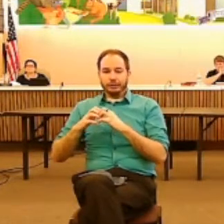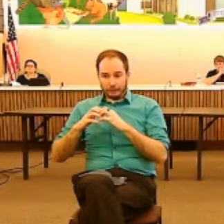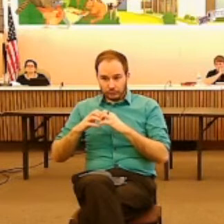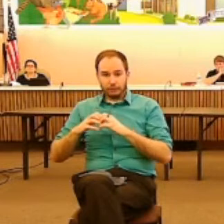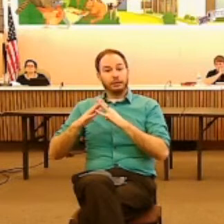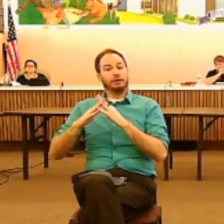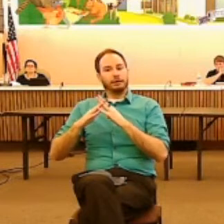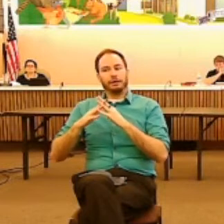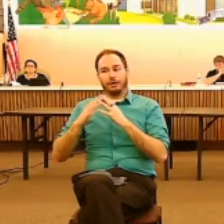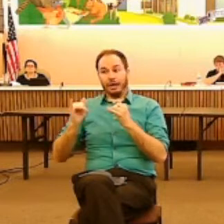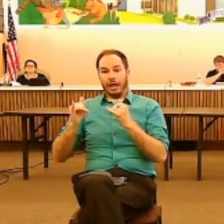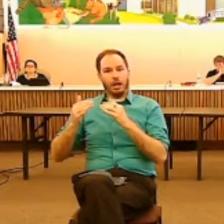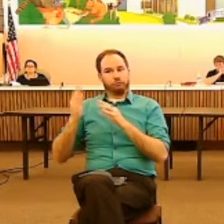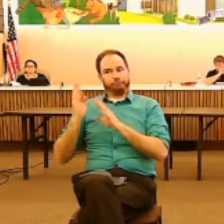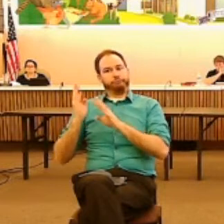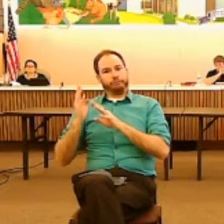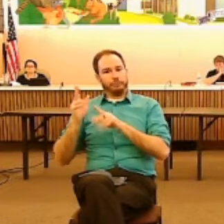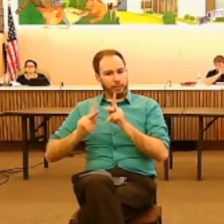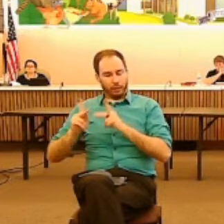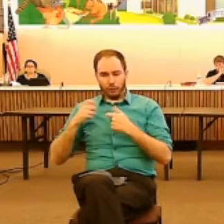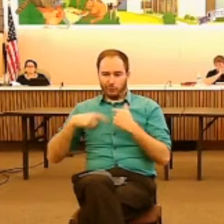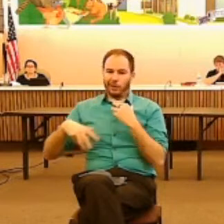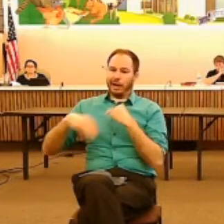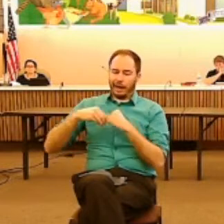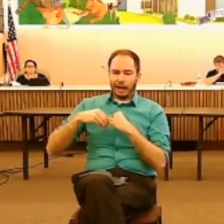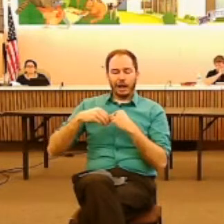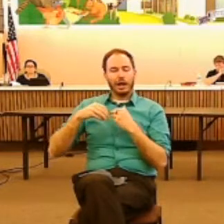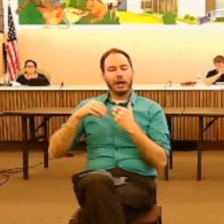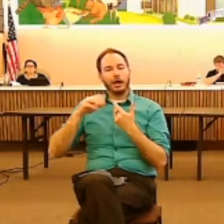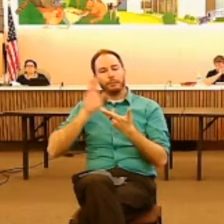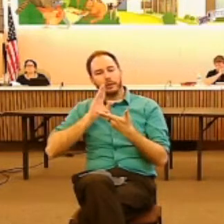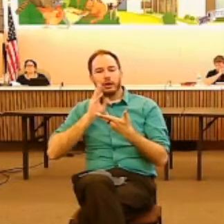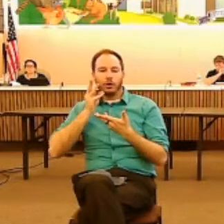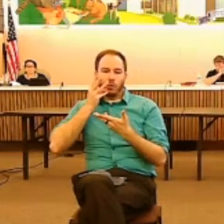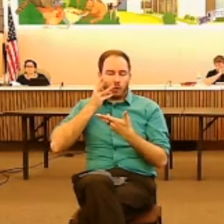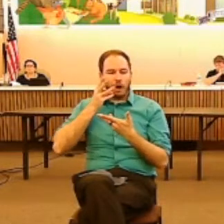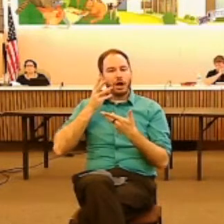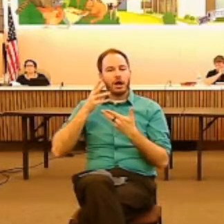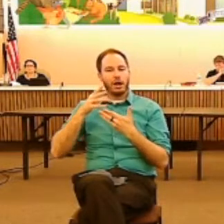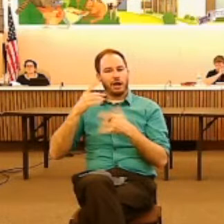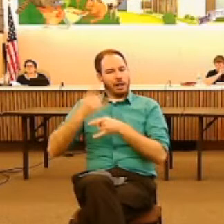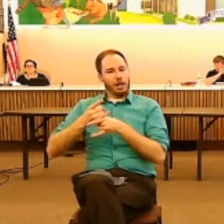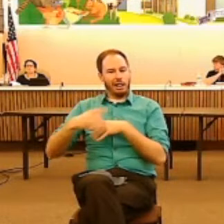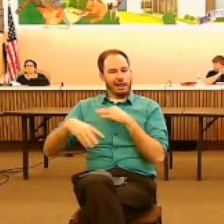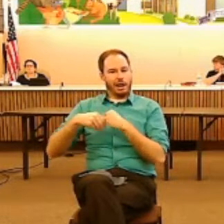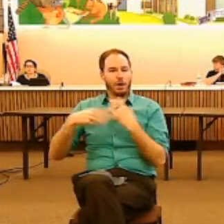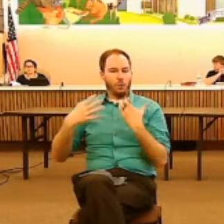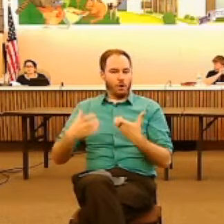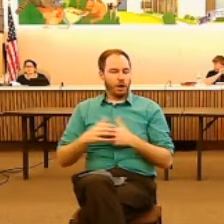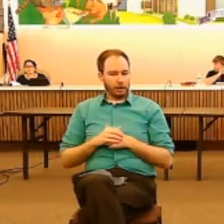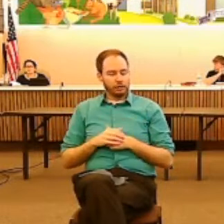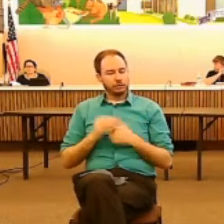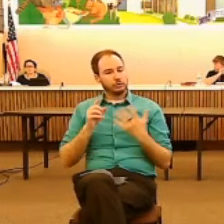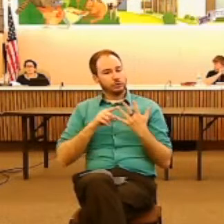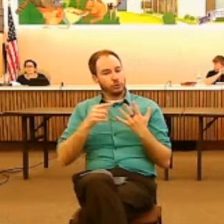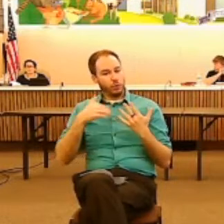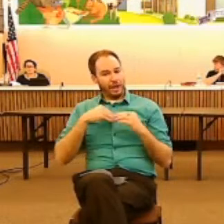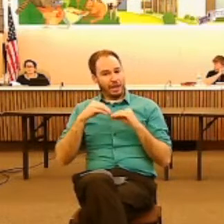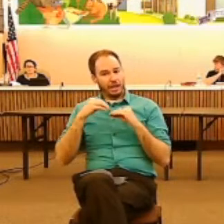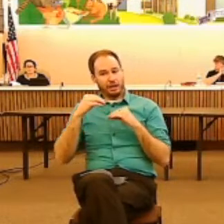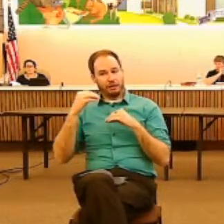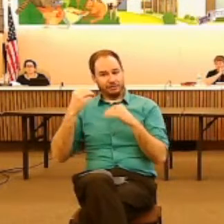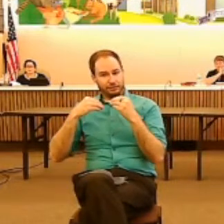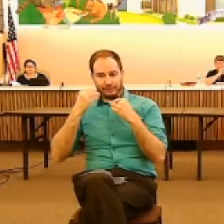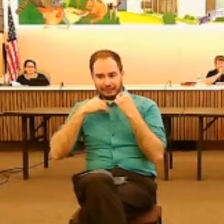they want to add the beers and wines and alcoholic into the restaurant now as well. Okay. And you have a dine-in